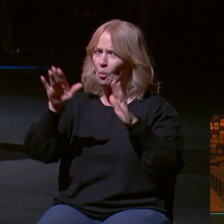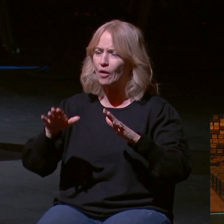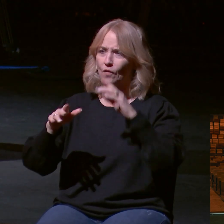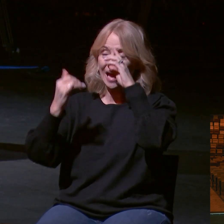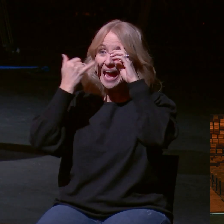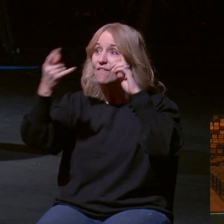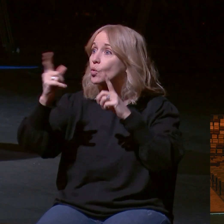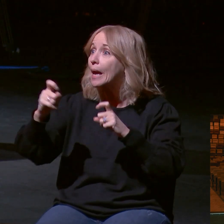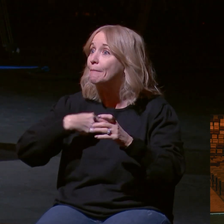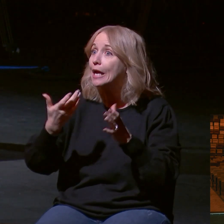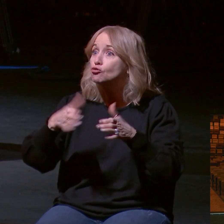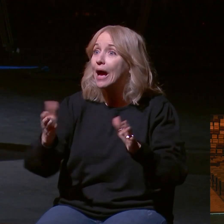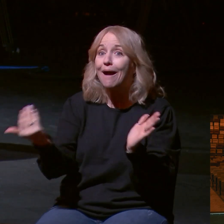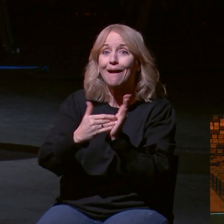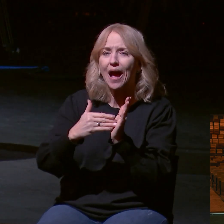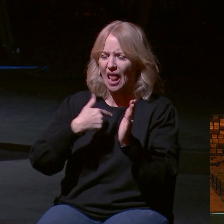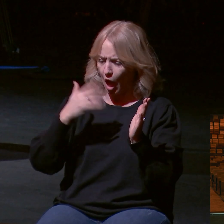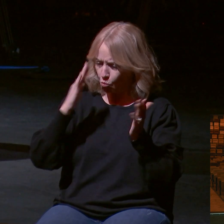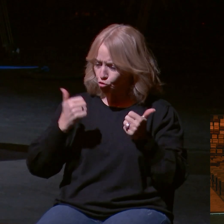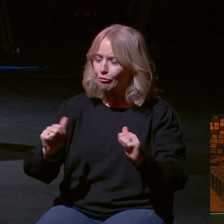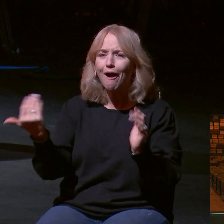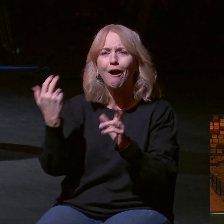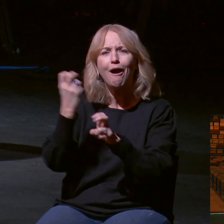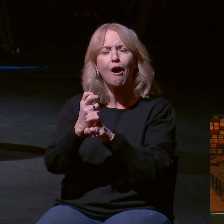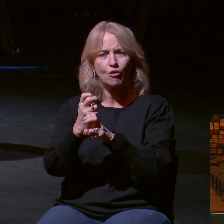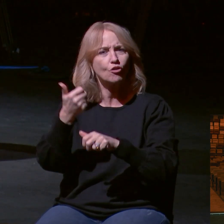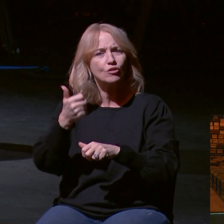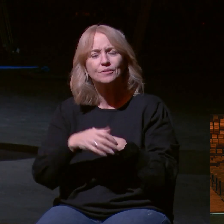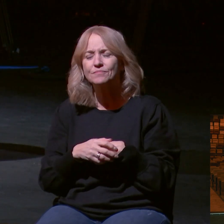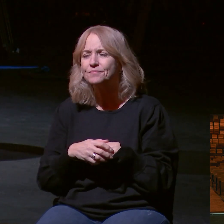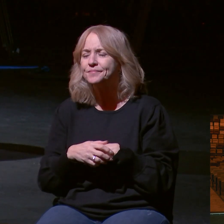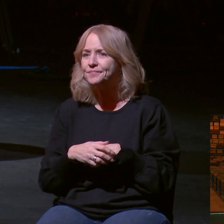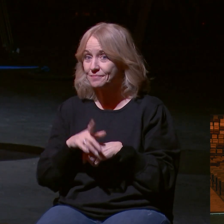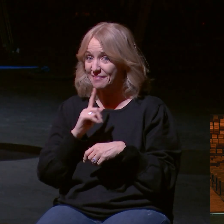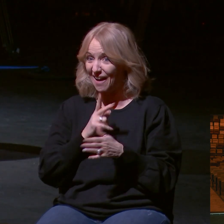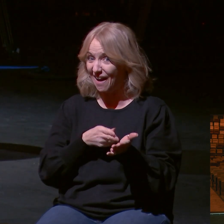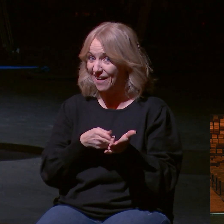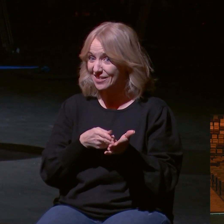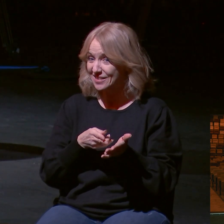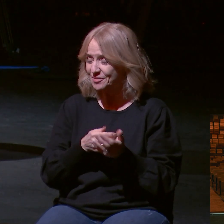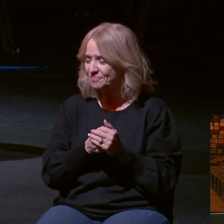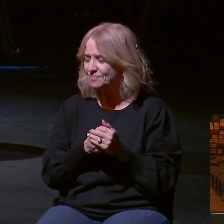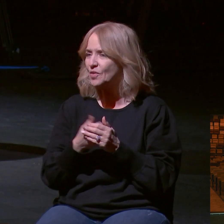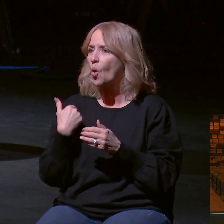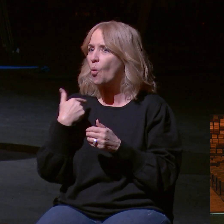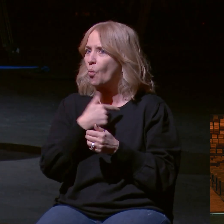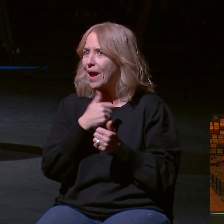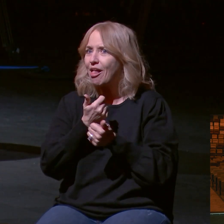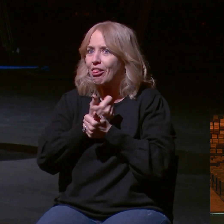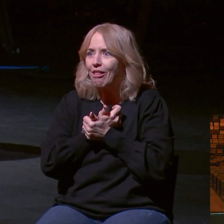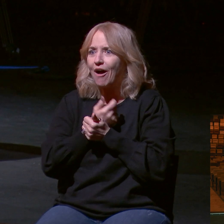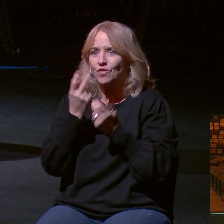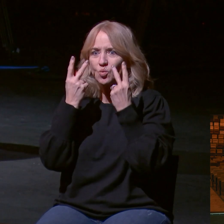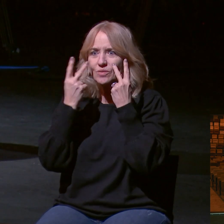little more effort into not messing up again. Truth is, we all love a good redemption story. So let